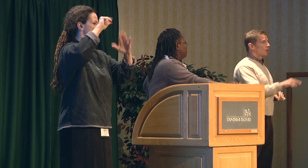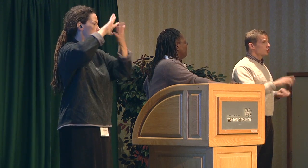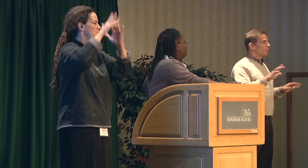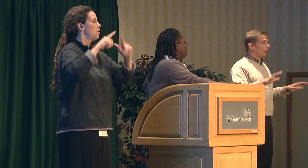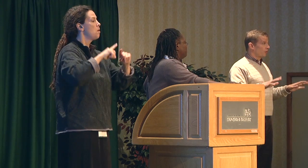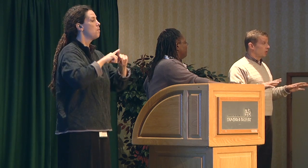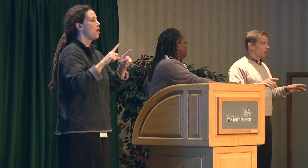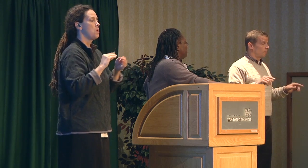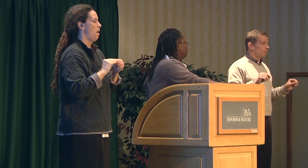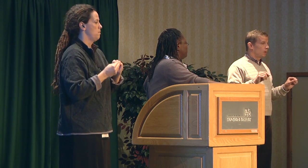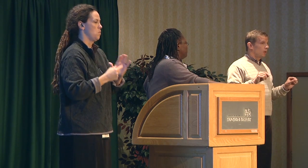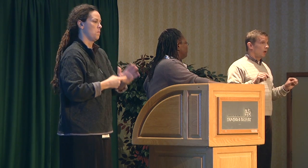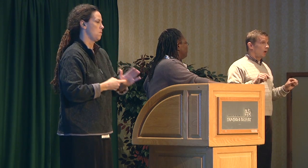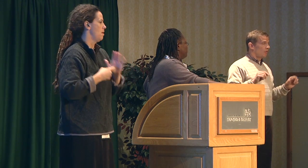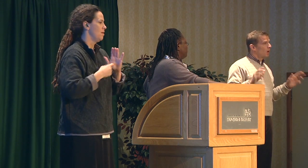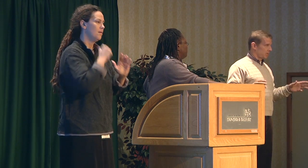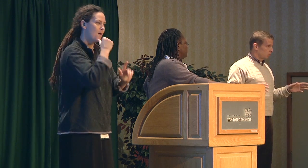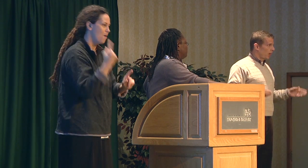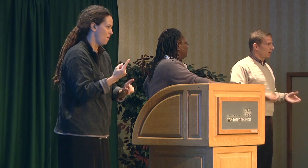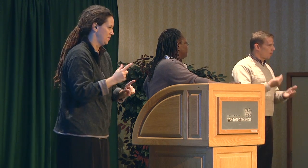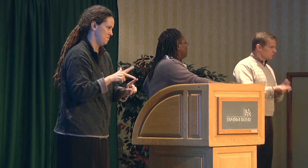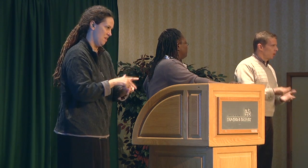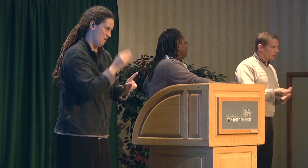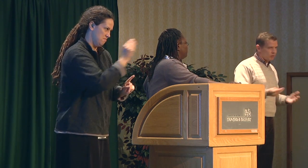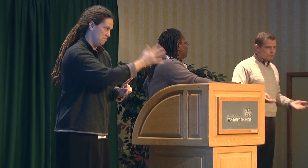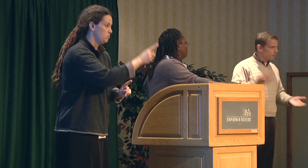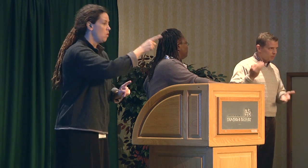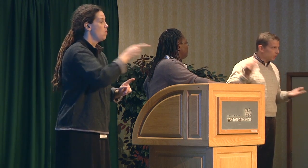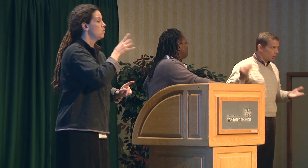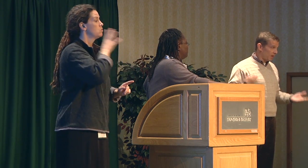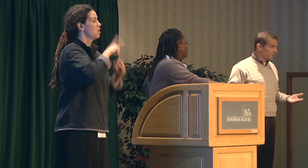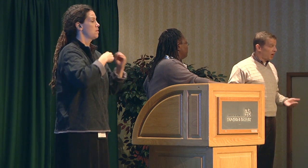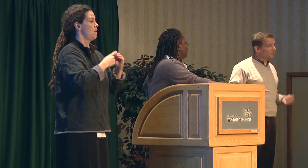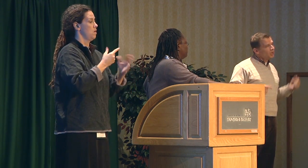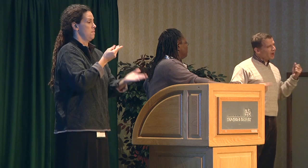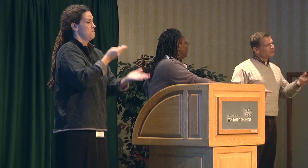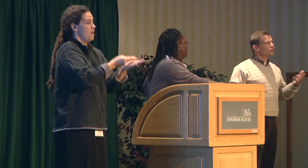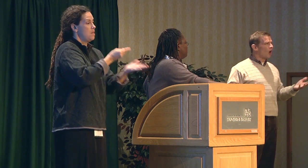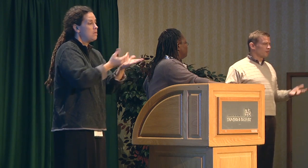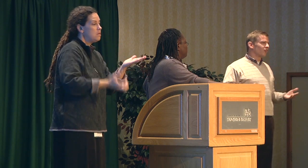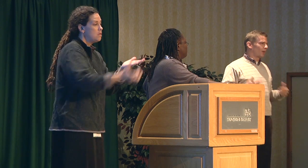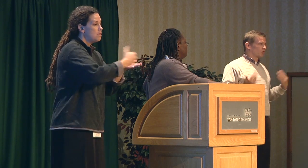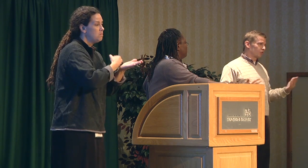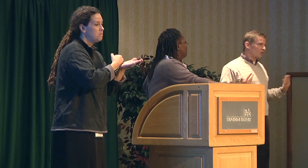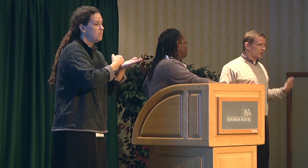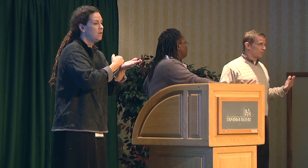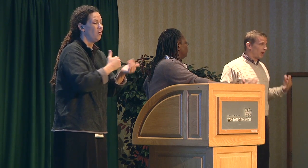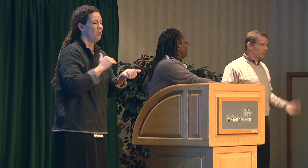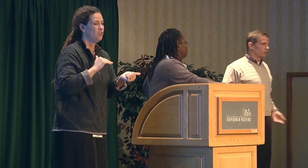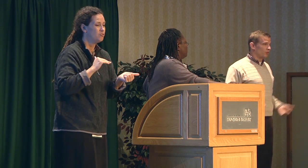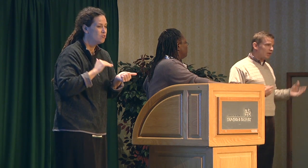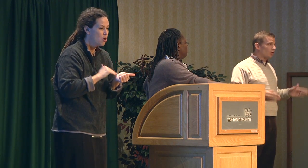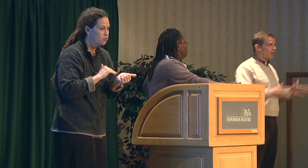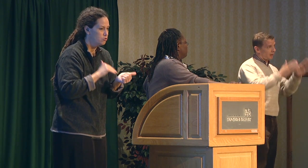Your question about the money, right? How much money, how much income they have to have. Doctors oftentimes are mistaken